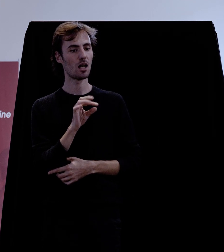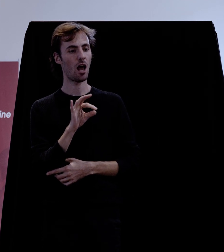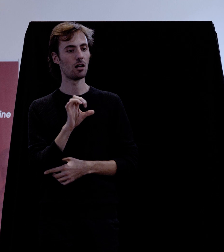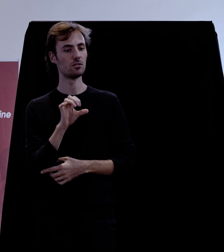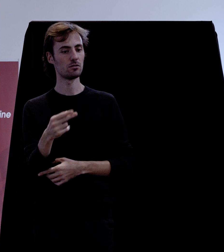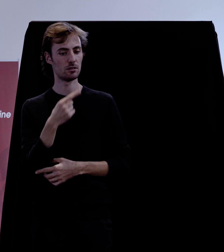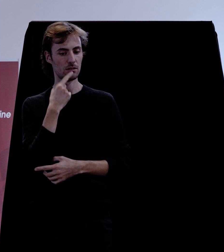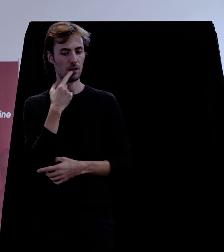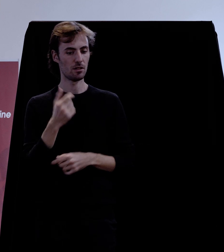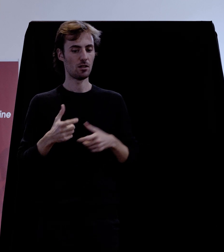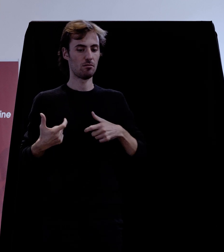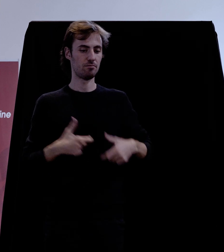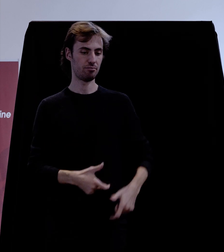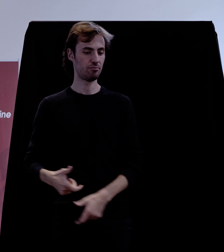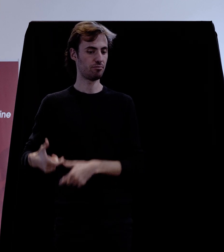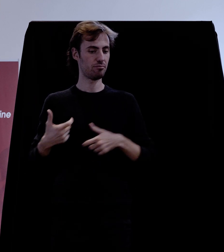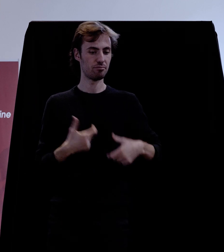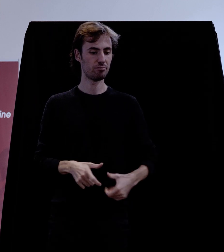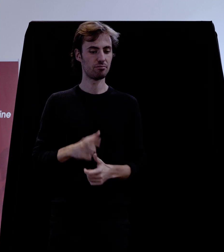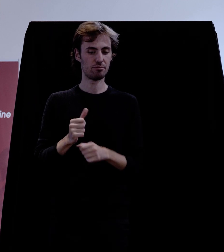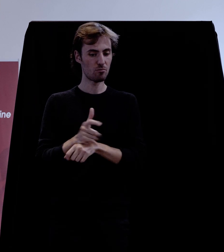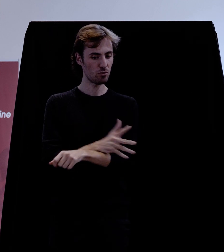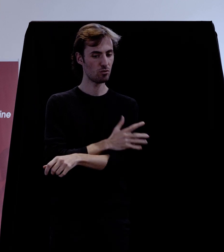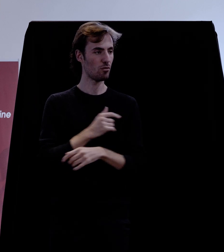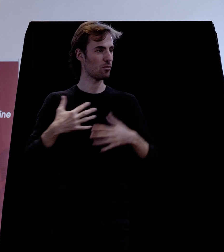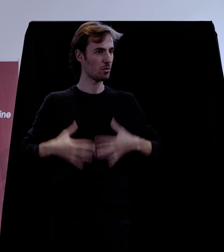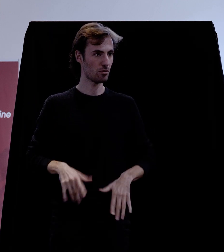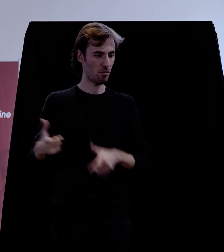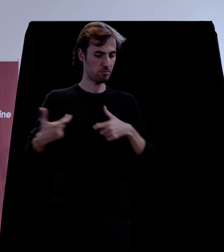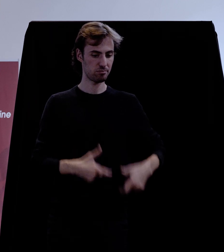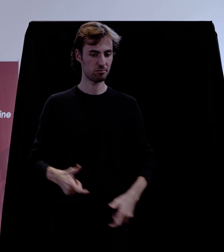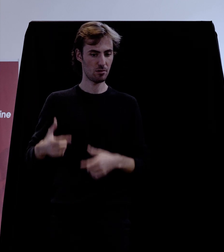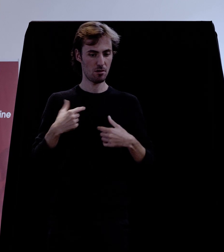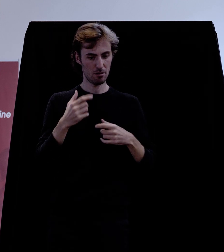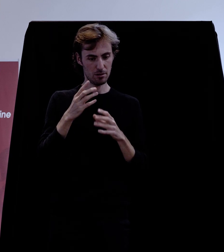physiological states for the purpose of goal-directed actions.